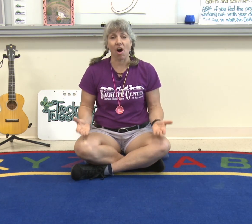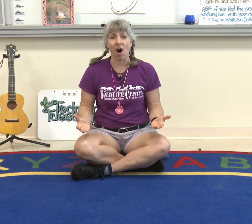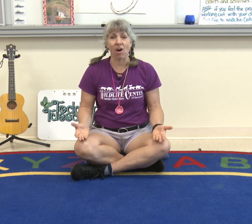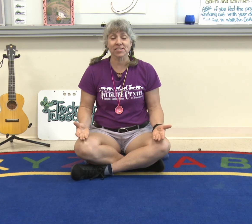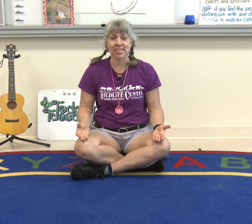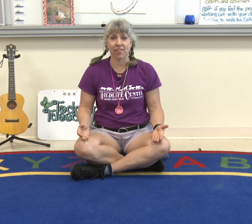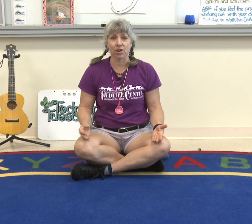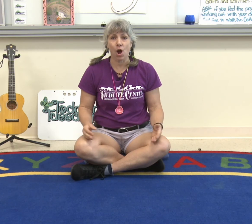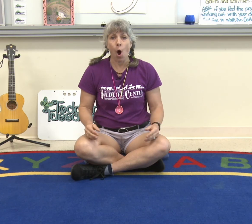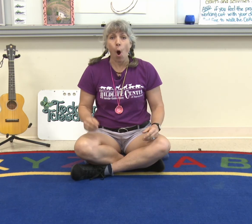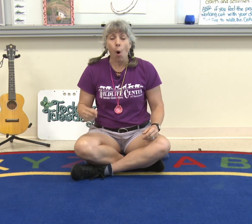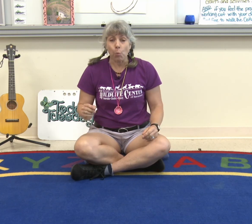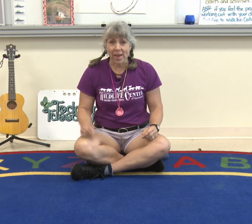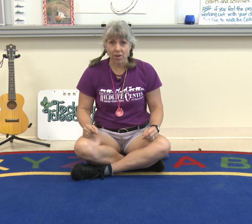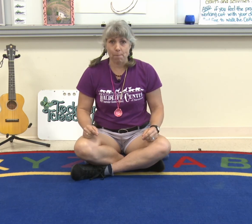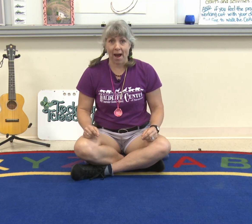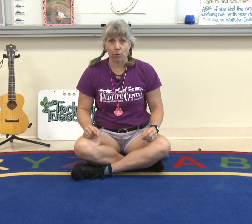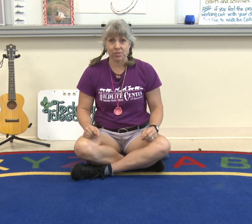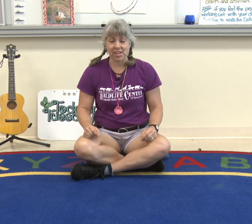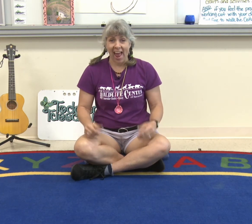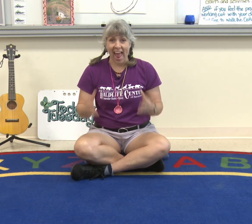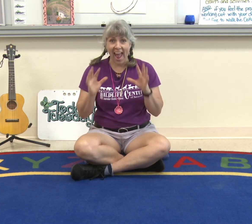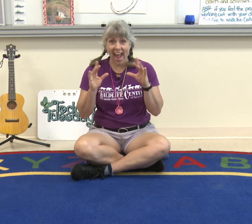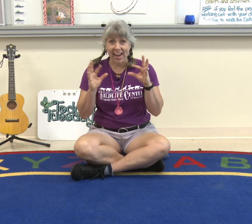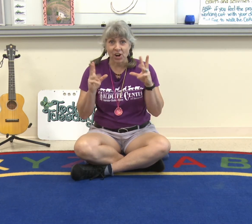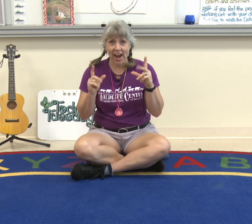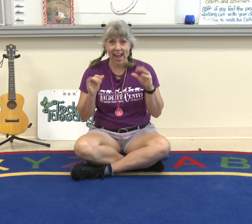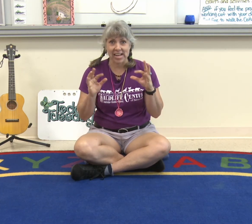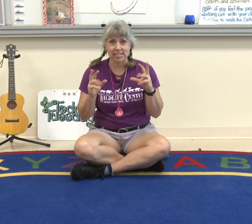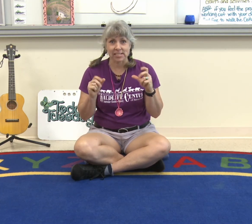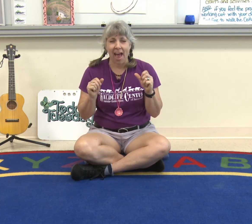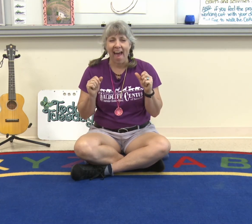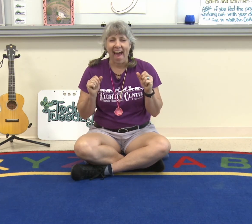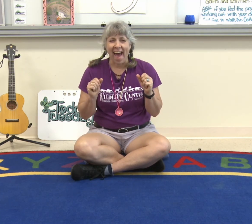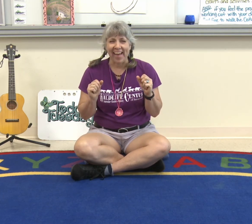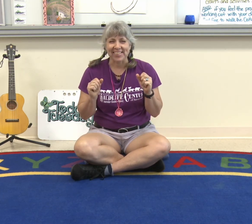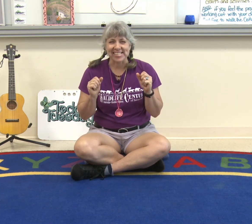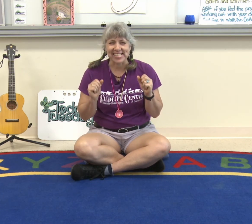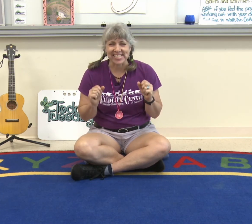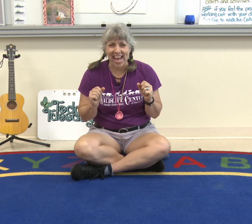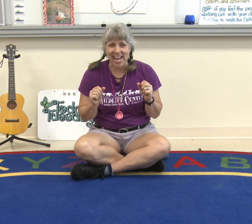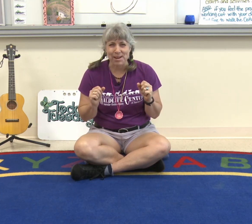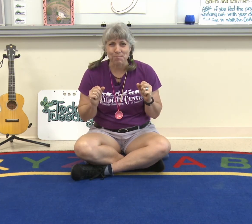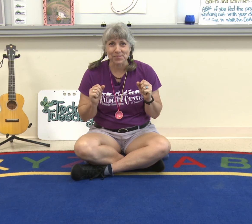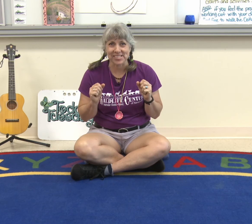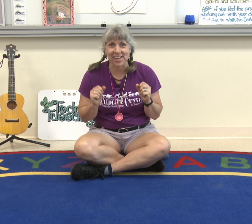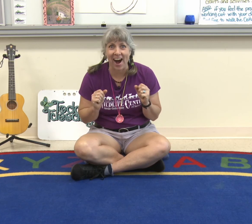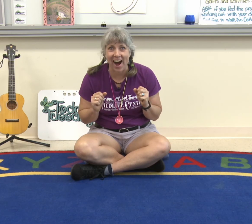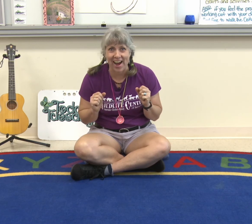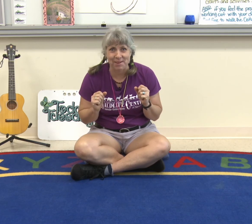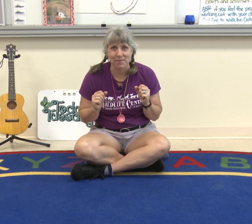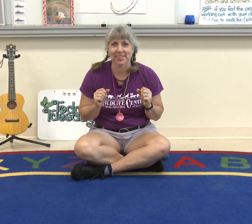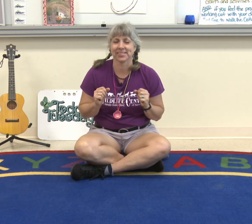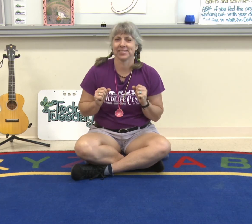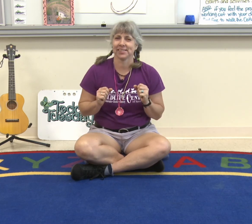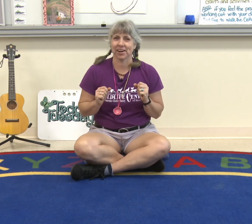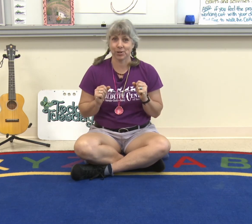all together with our mouths and our hands at the same time. Are you